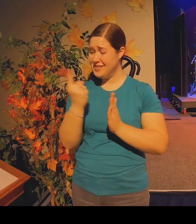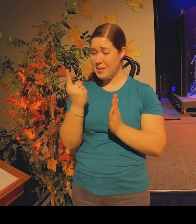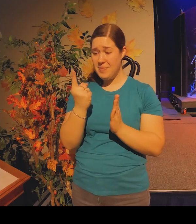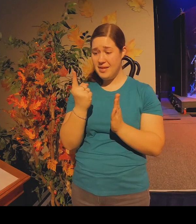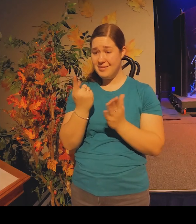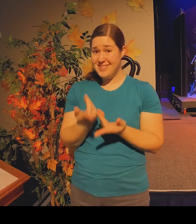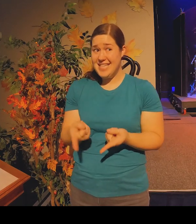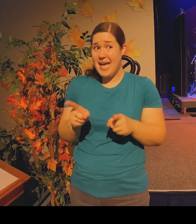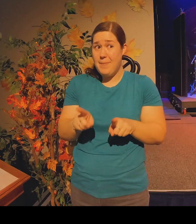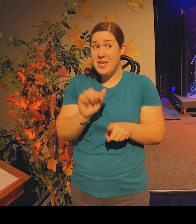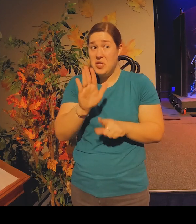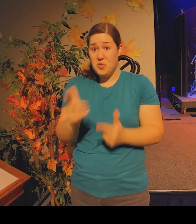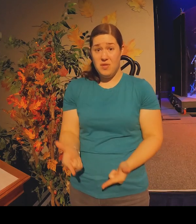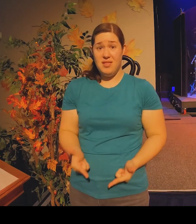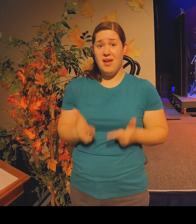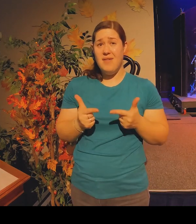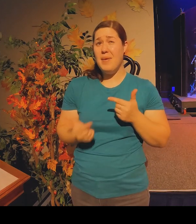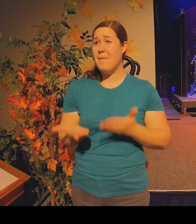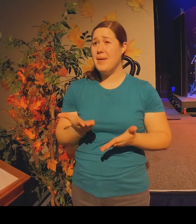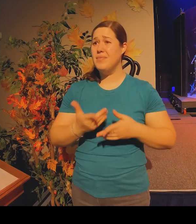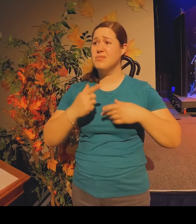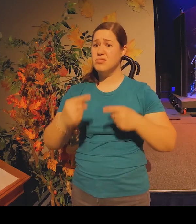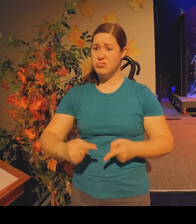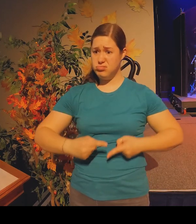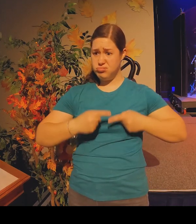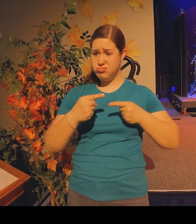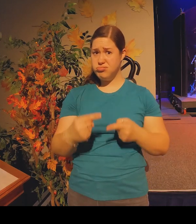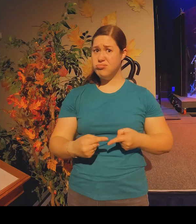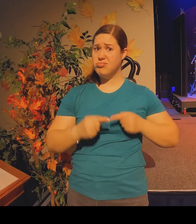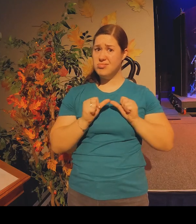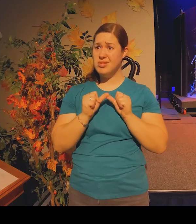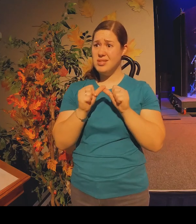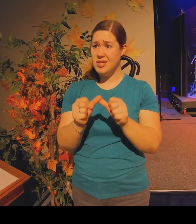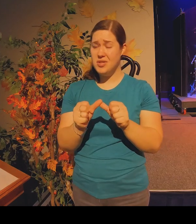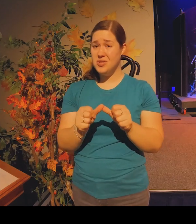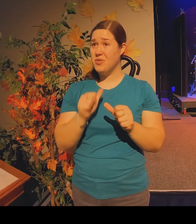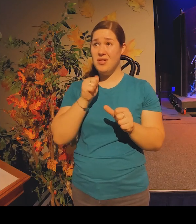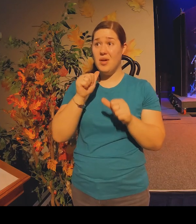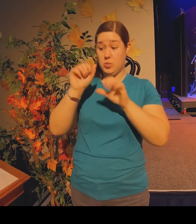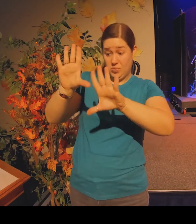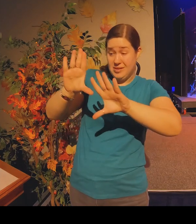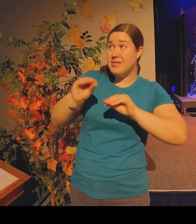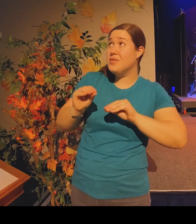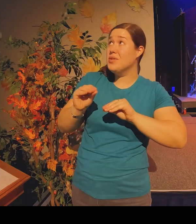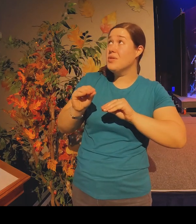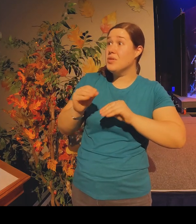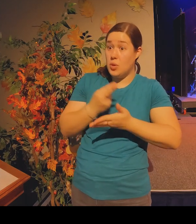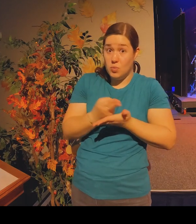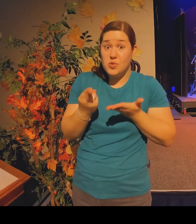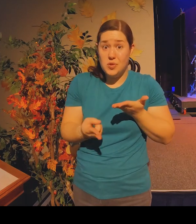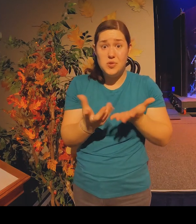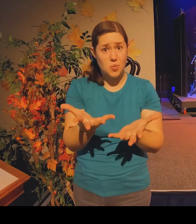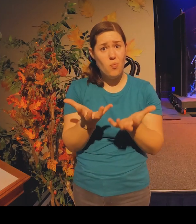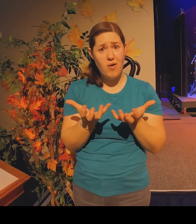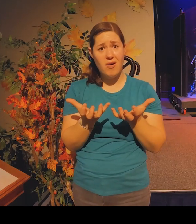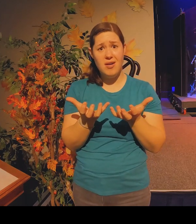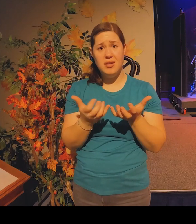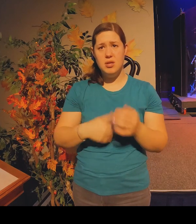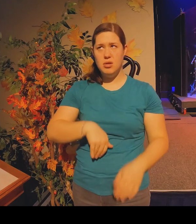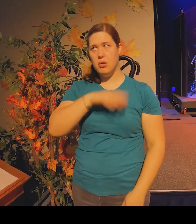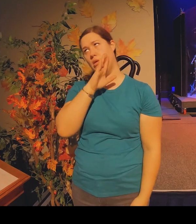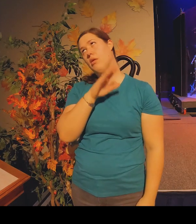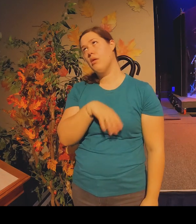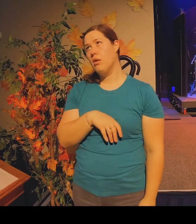maybe you struggle with it because you're not getting the results you want, the results you're looking for. And you're frustrated because sometimes you come across